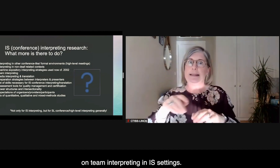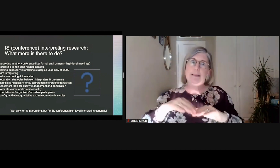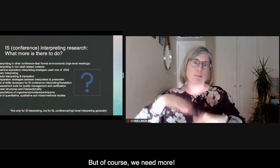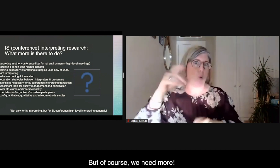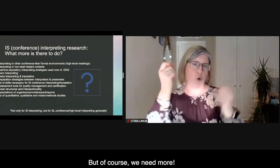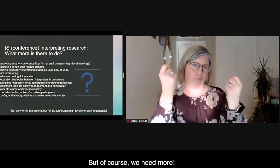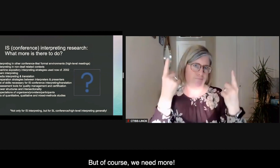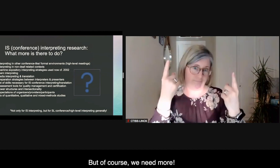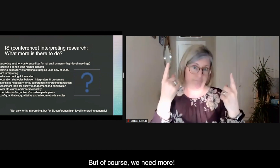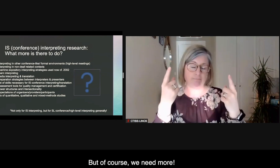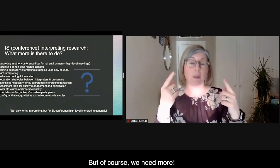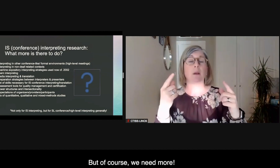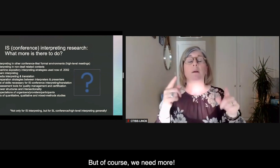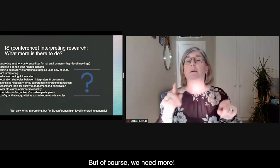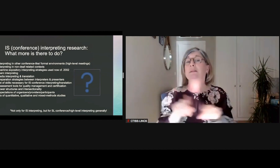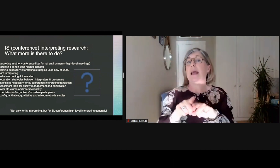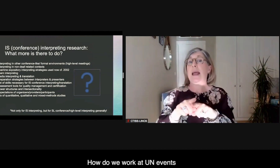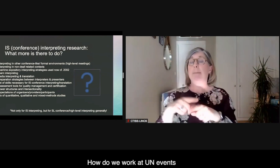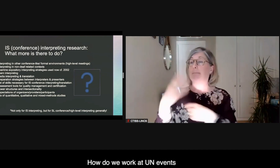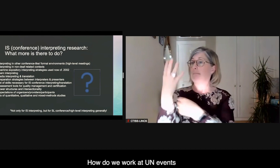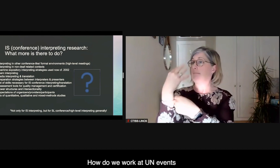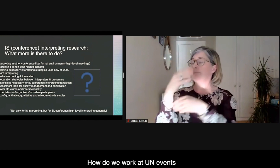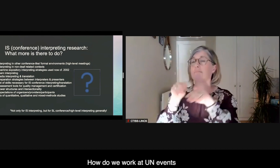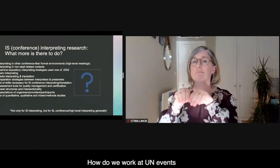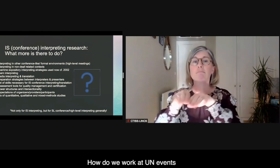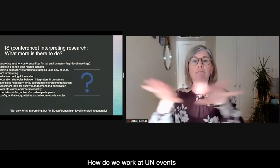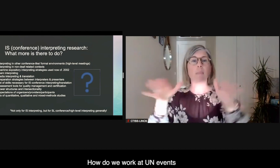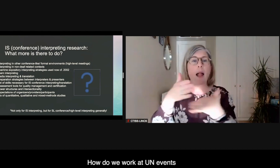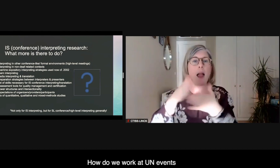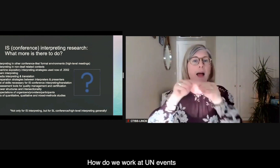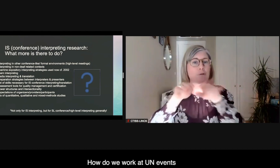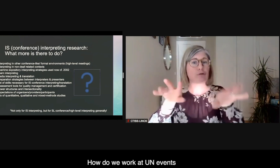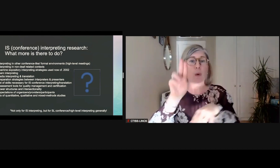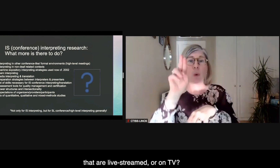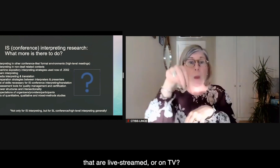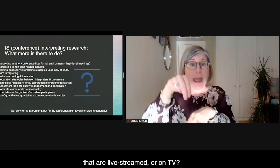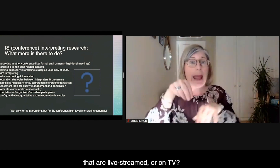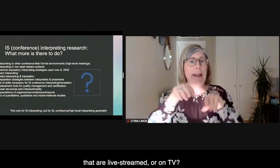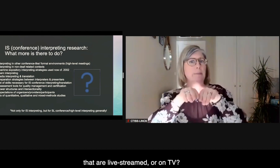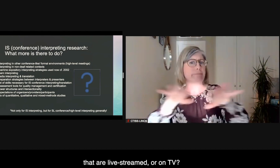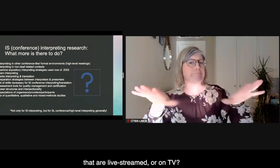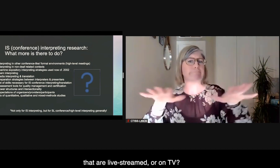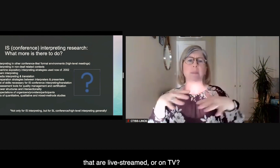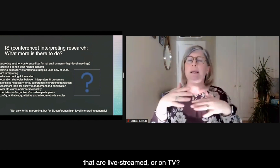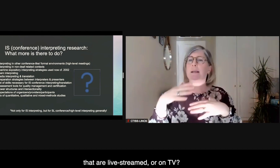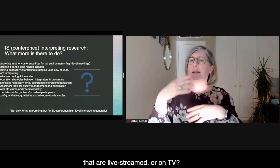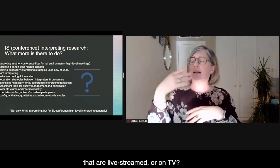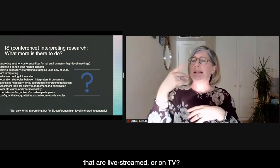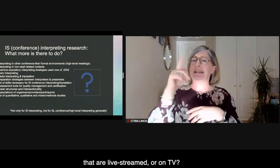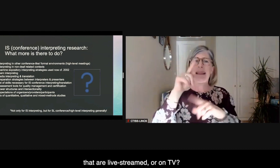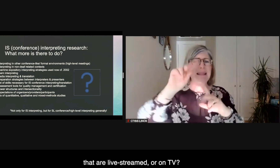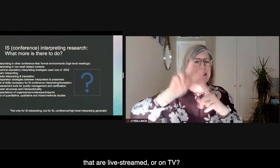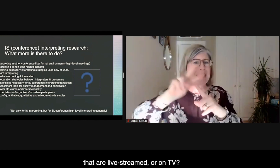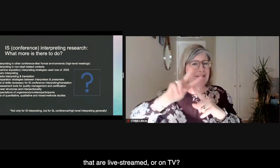But of course, we need more. How do we work at UN events that are live streamed or on TV?